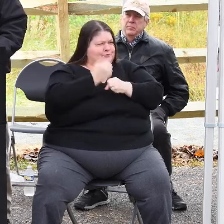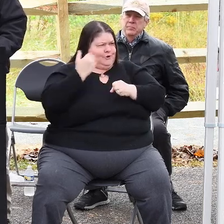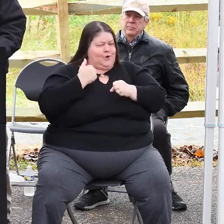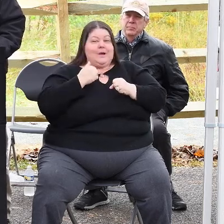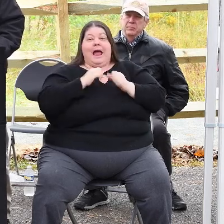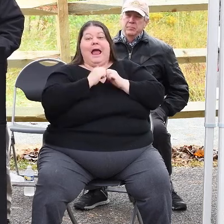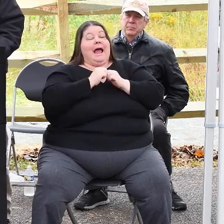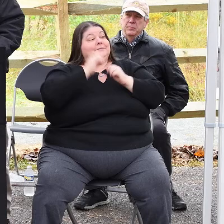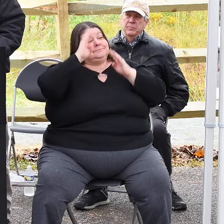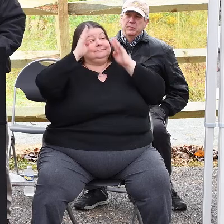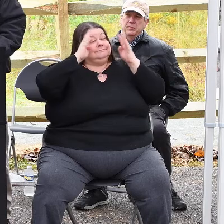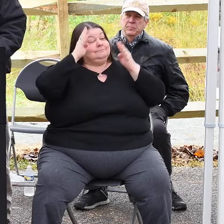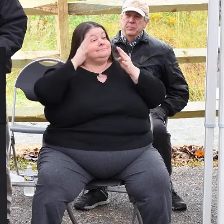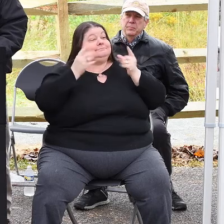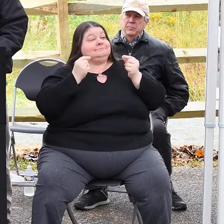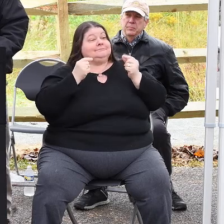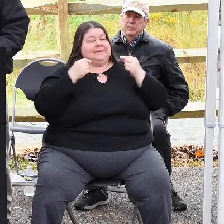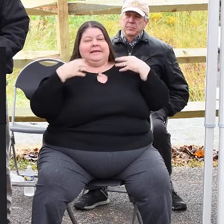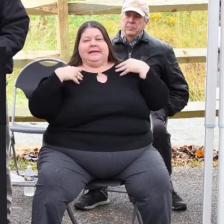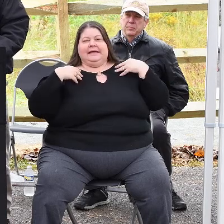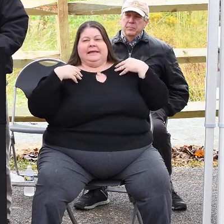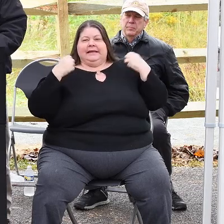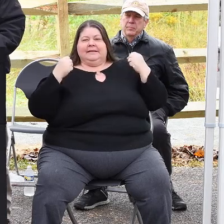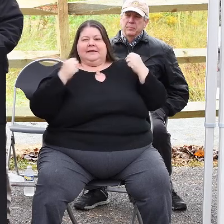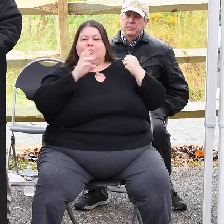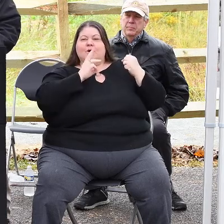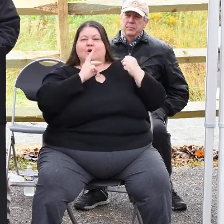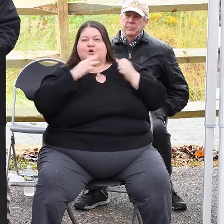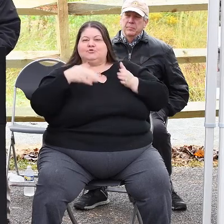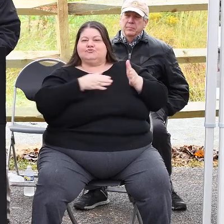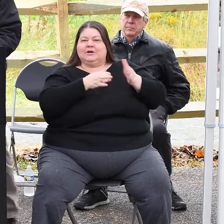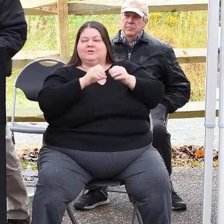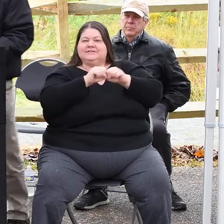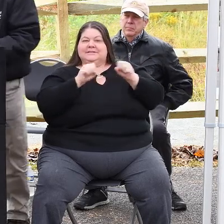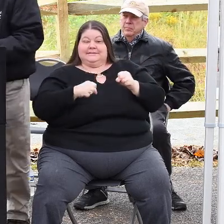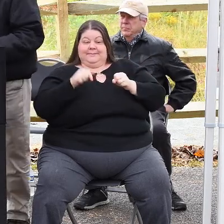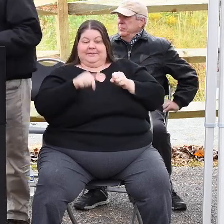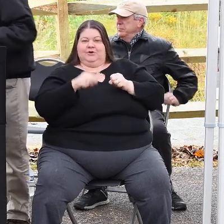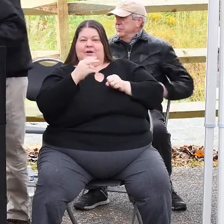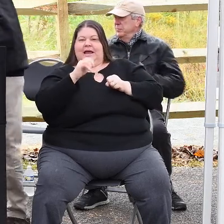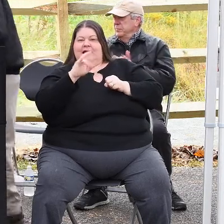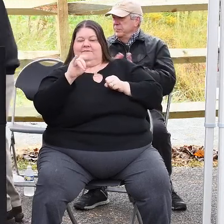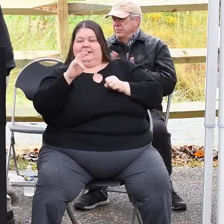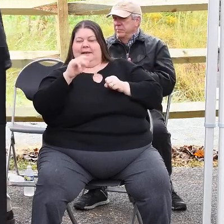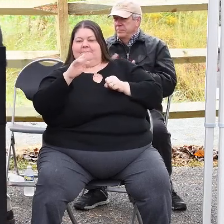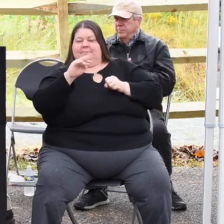Project Healing Waters trail system here at Haviland Mill Park. Please welcome Jay Shepard.